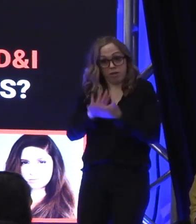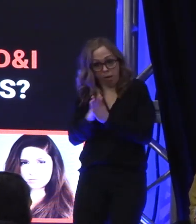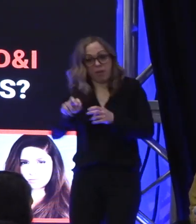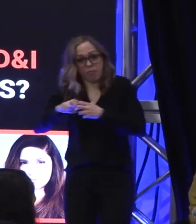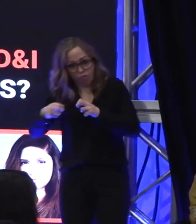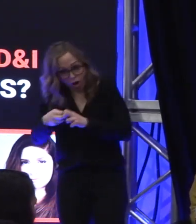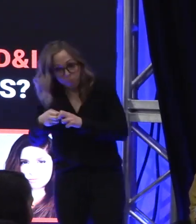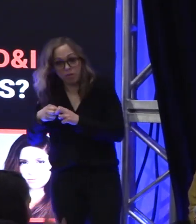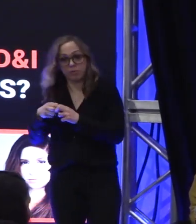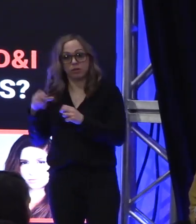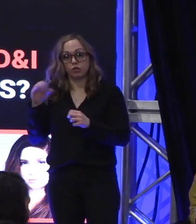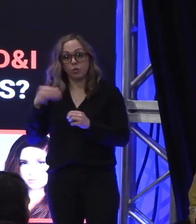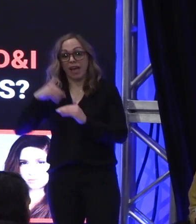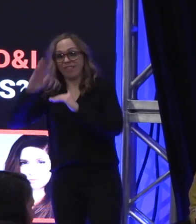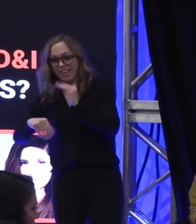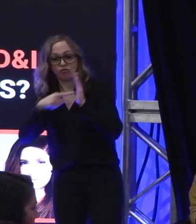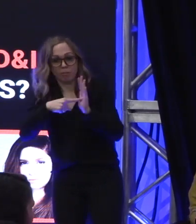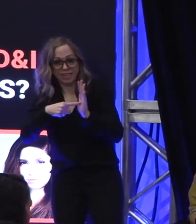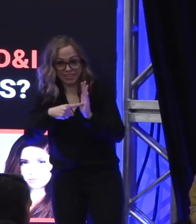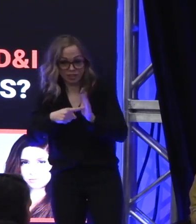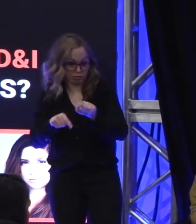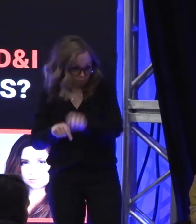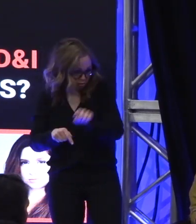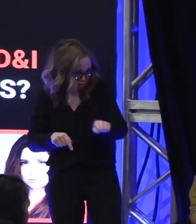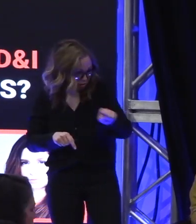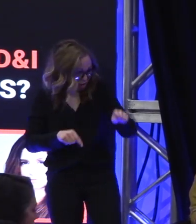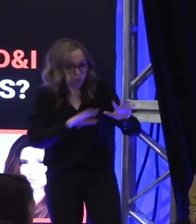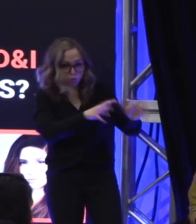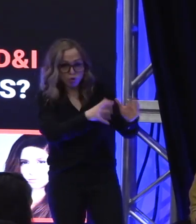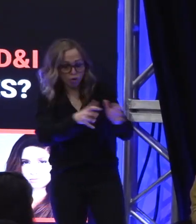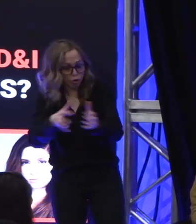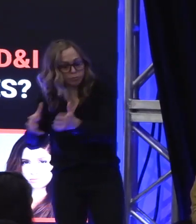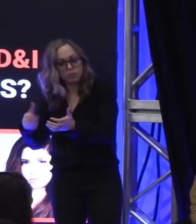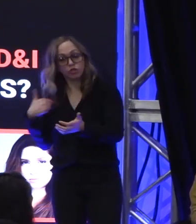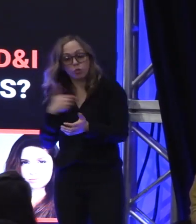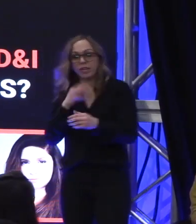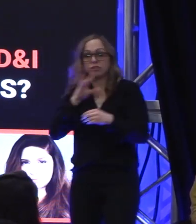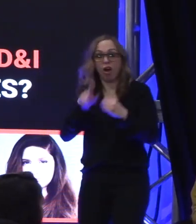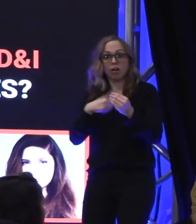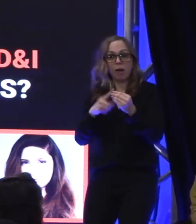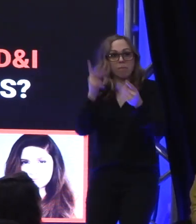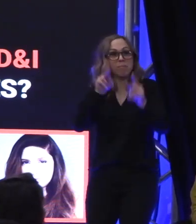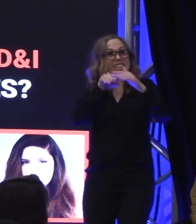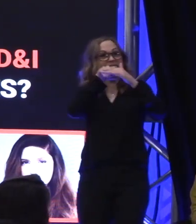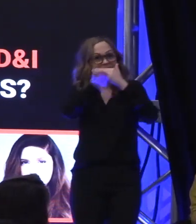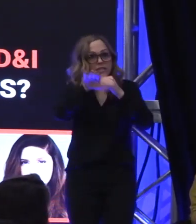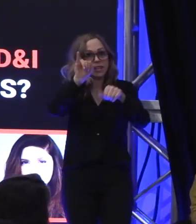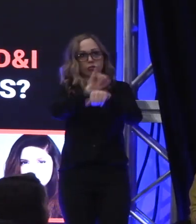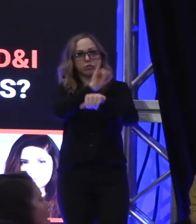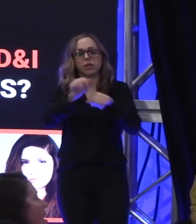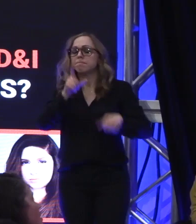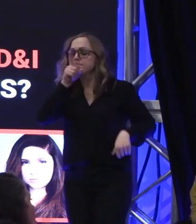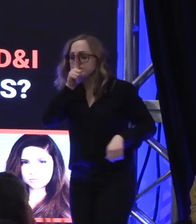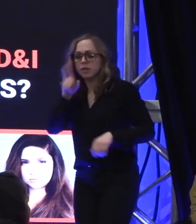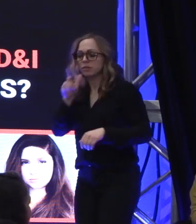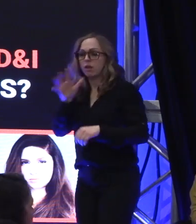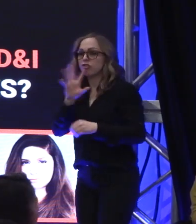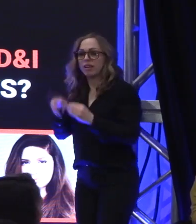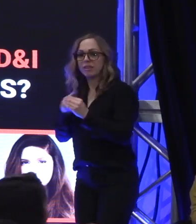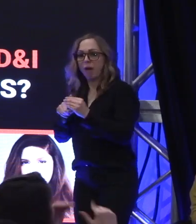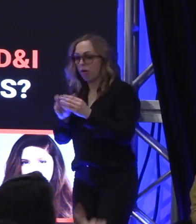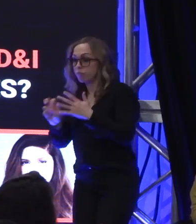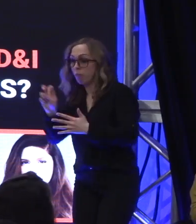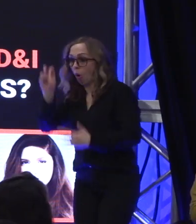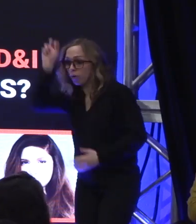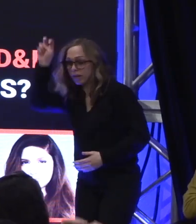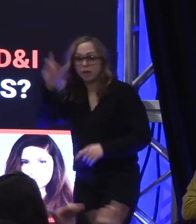have less representation in any number of representative groups when we're talking about entering the industry, to say nothing of getting promoted at the various levels